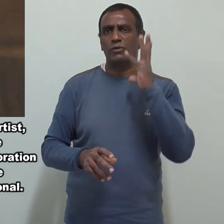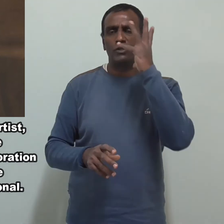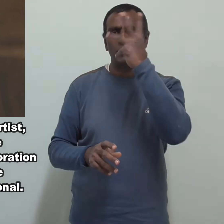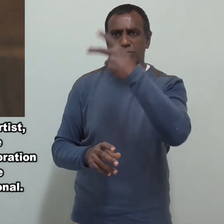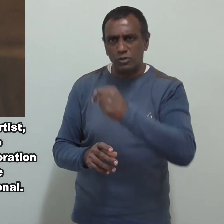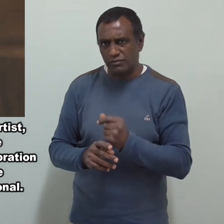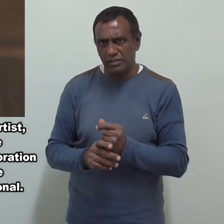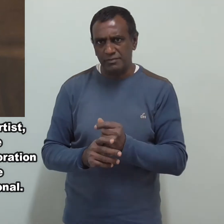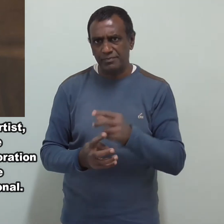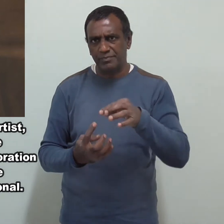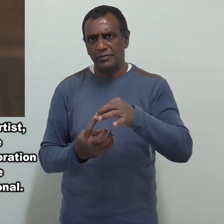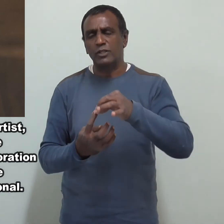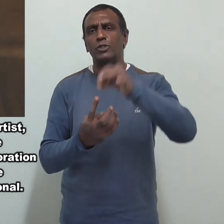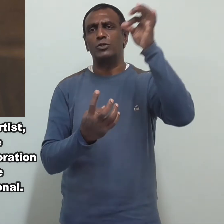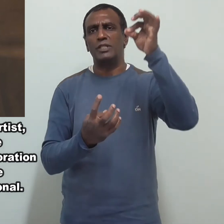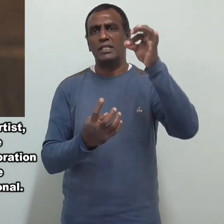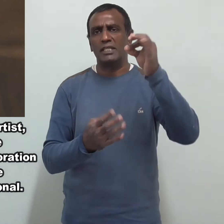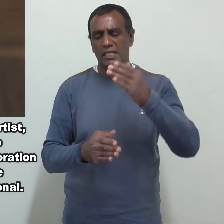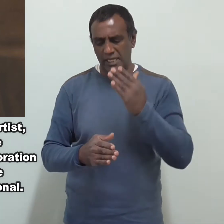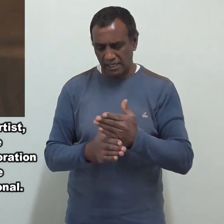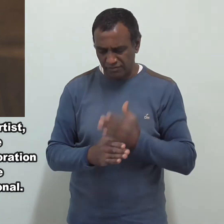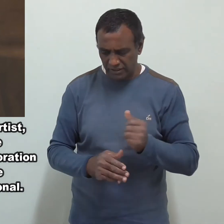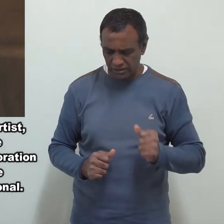going to be beautiful, unique,